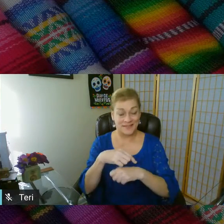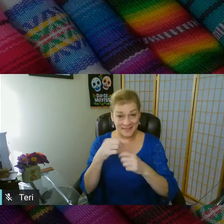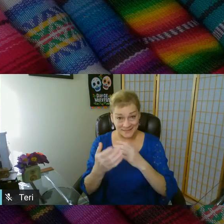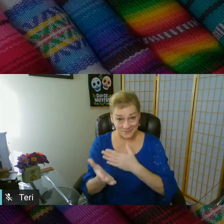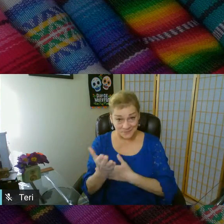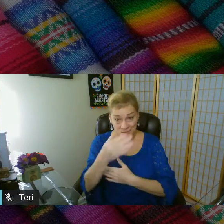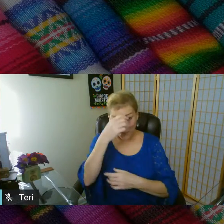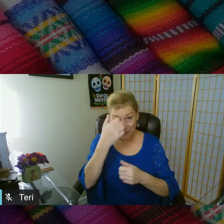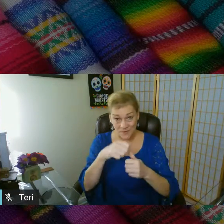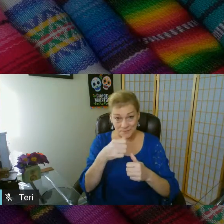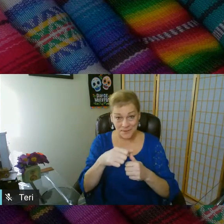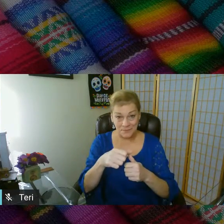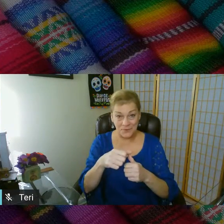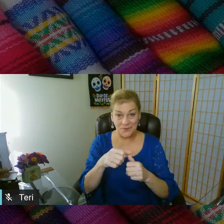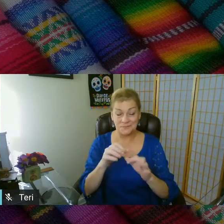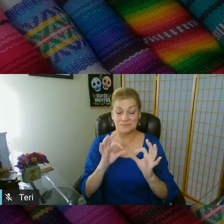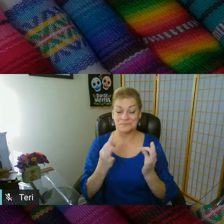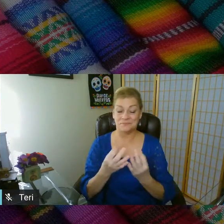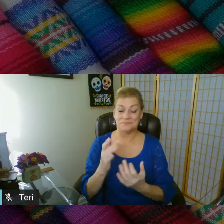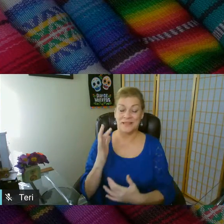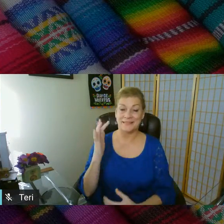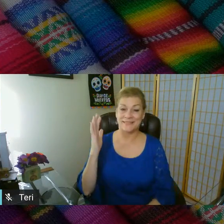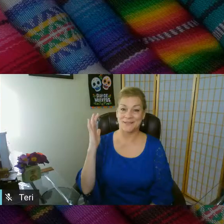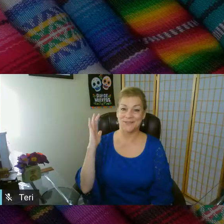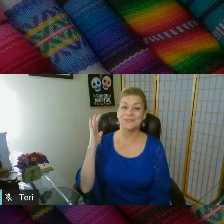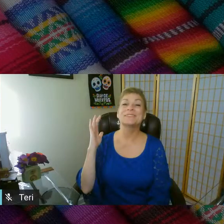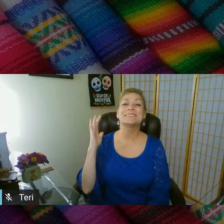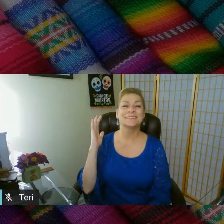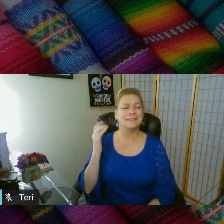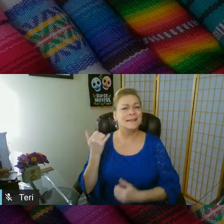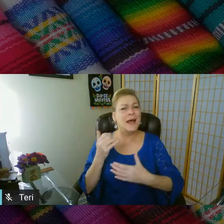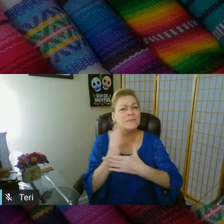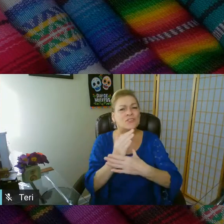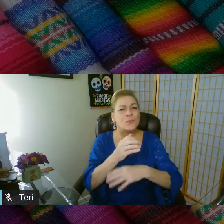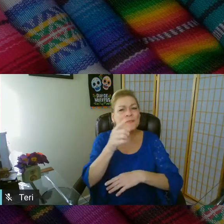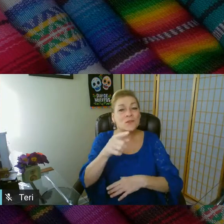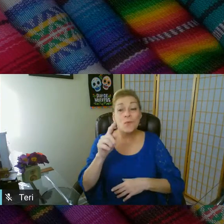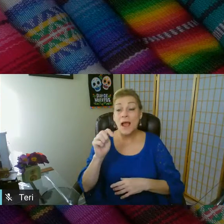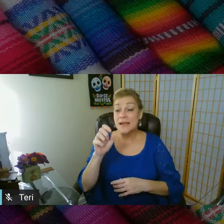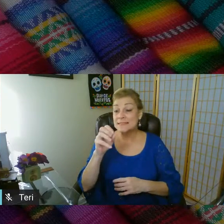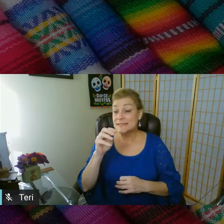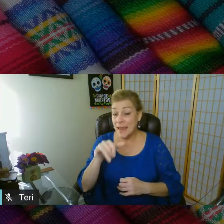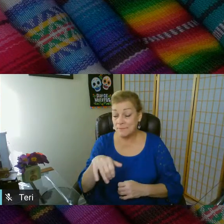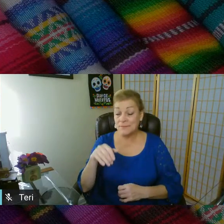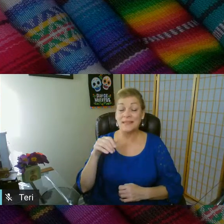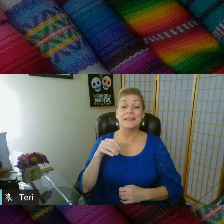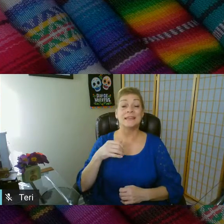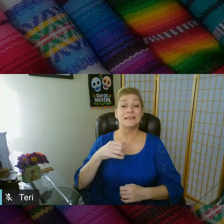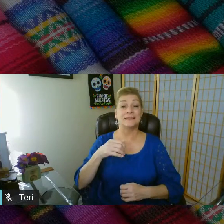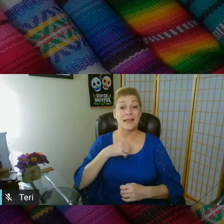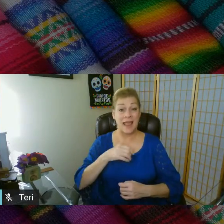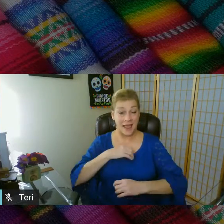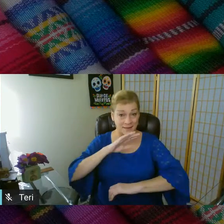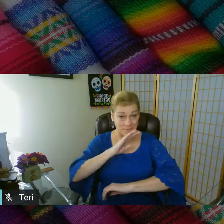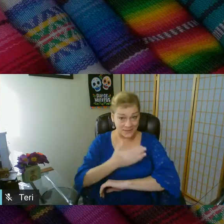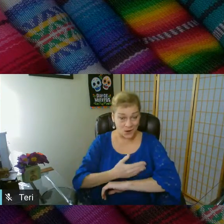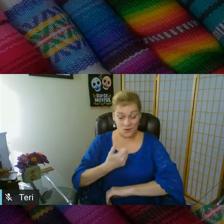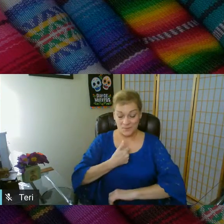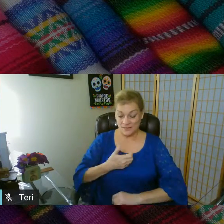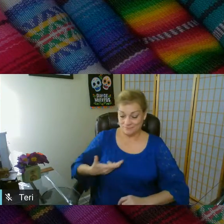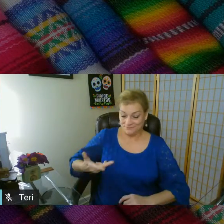our ancestors. And so now I want to share with you this altar that Tammy and Maddie Rose and I put together last